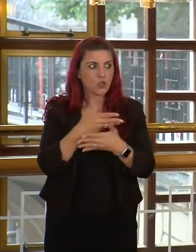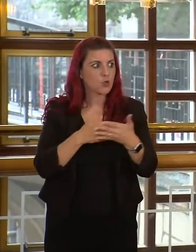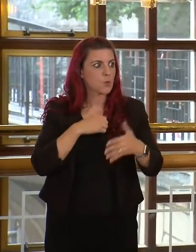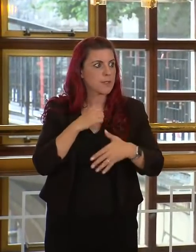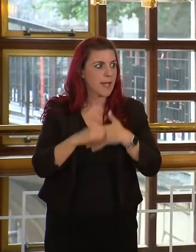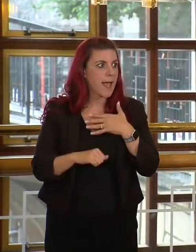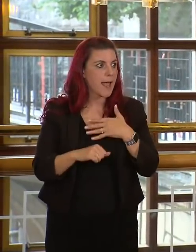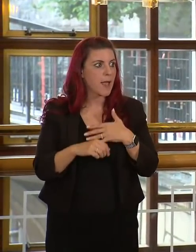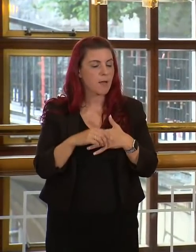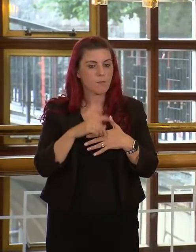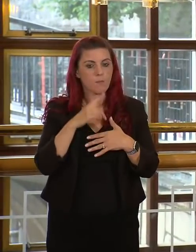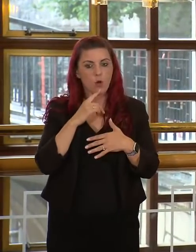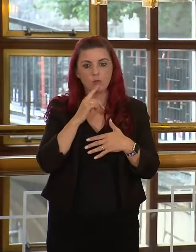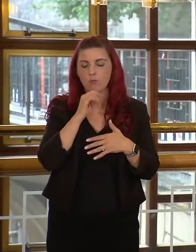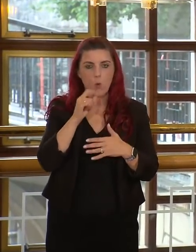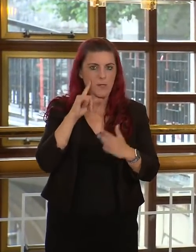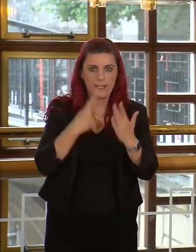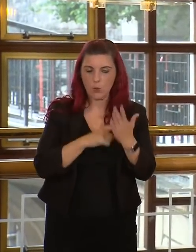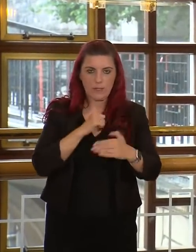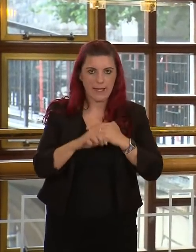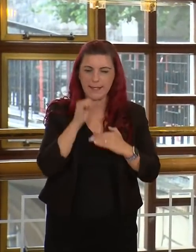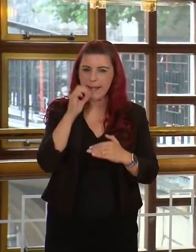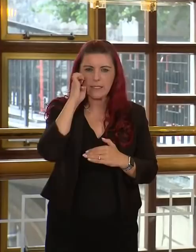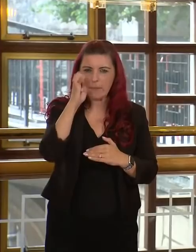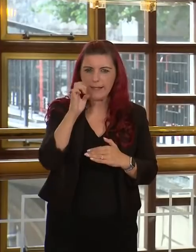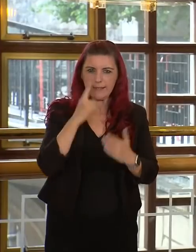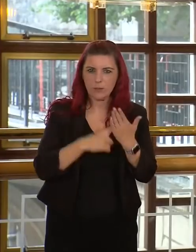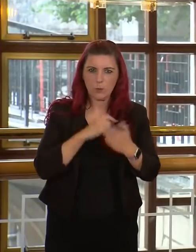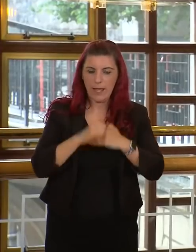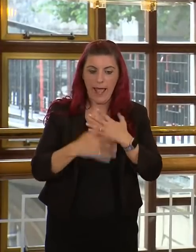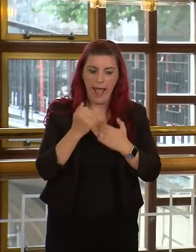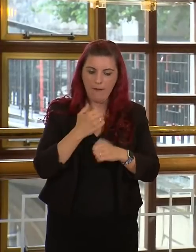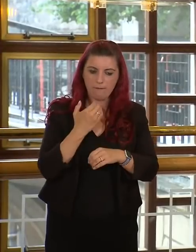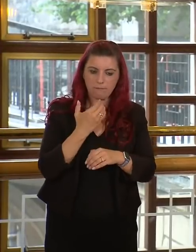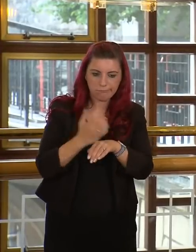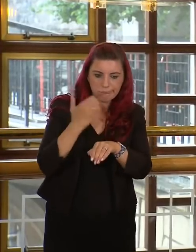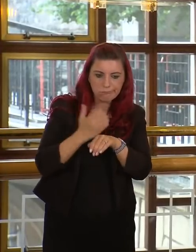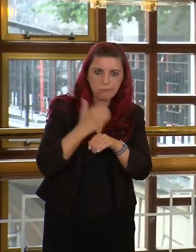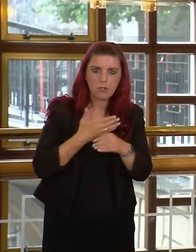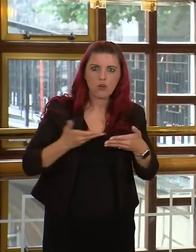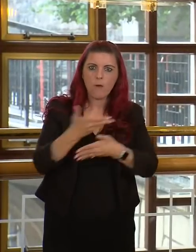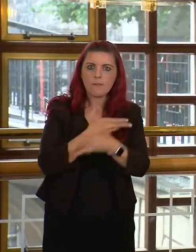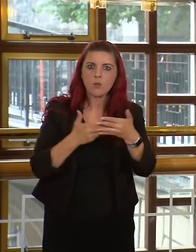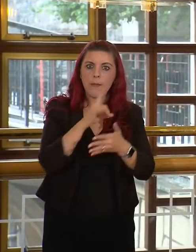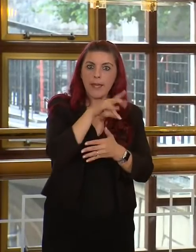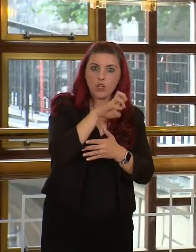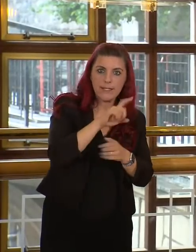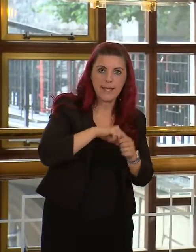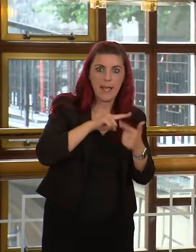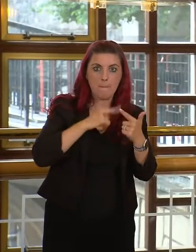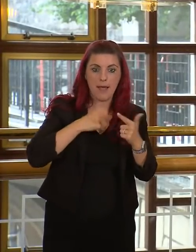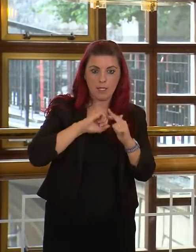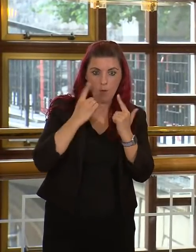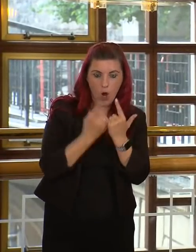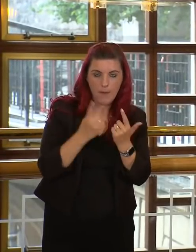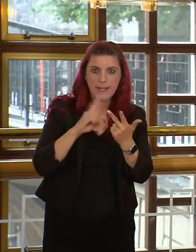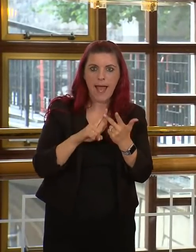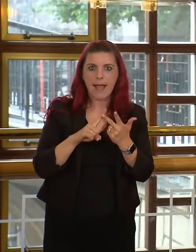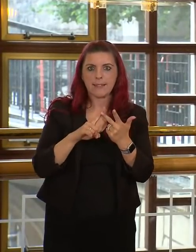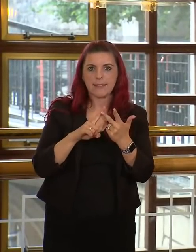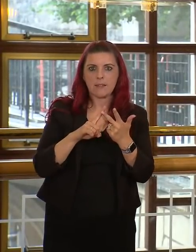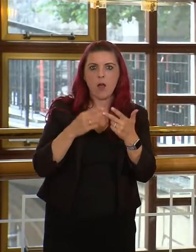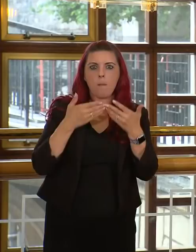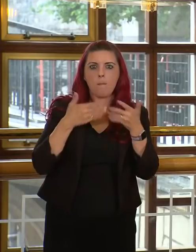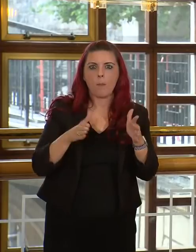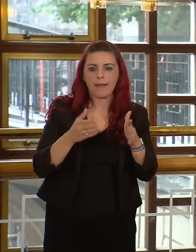expecting there to be one. There is engagement ongoing between the HSE, supported by my department, and the Department of Public Expenditure and Reform